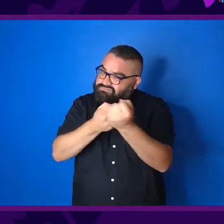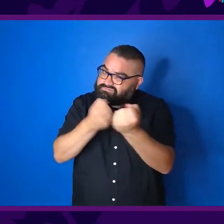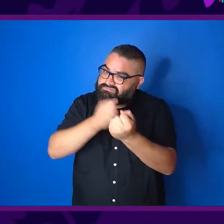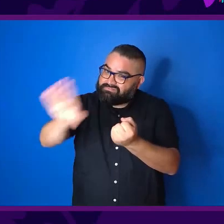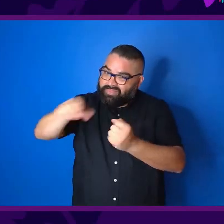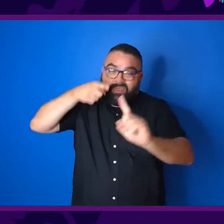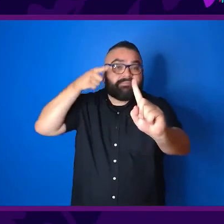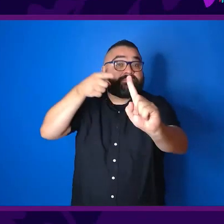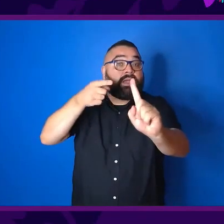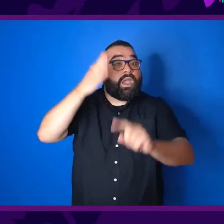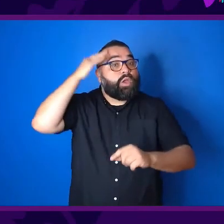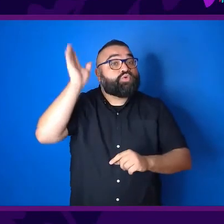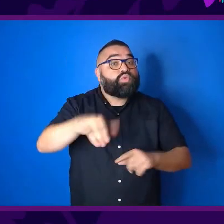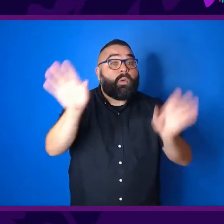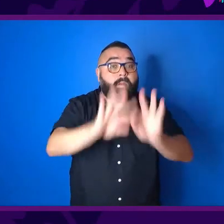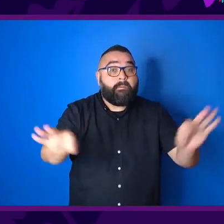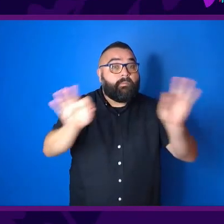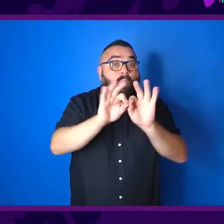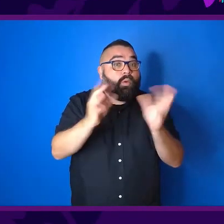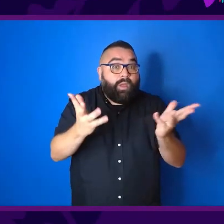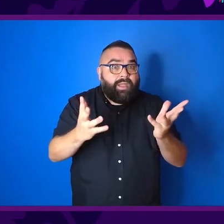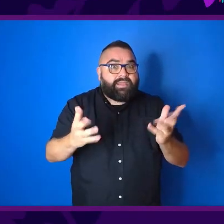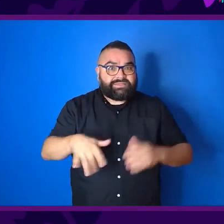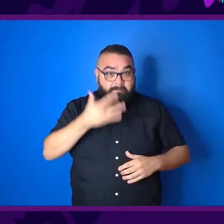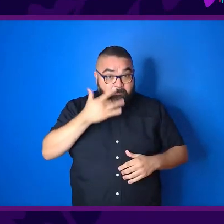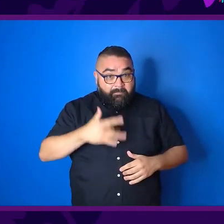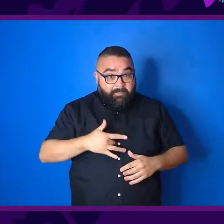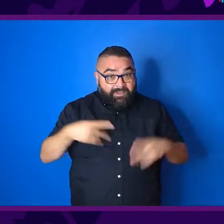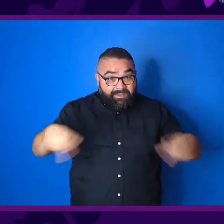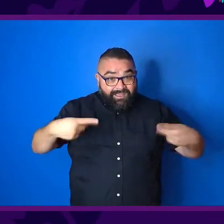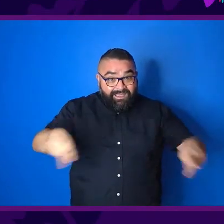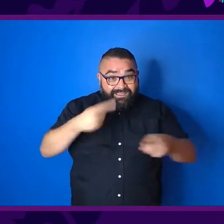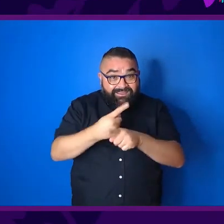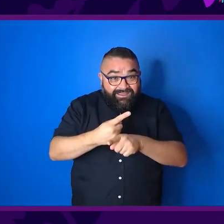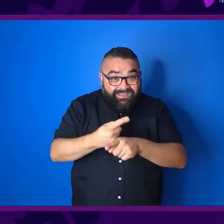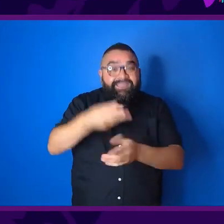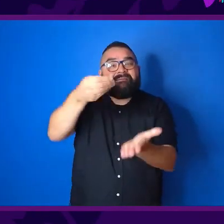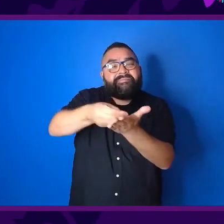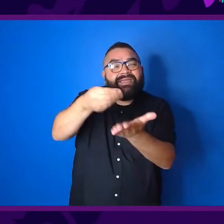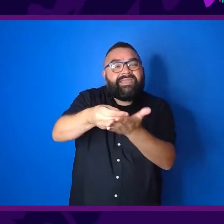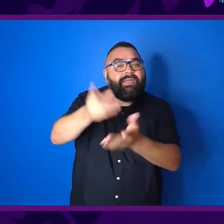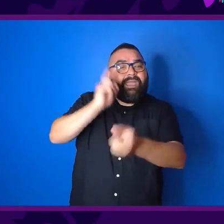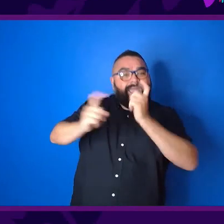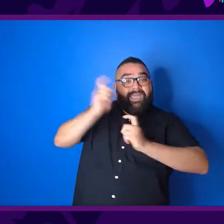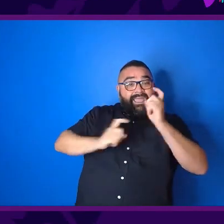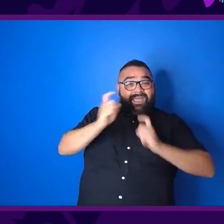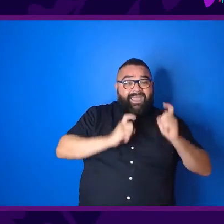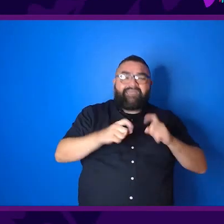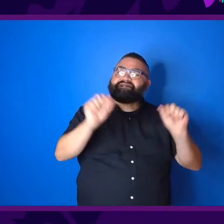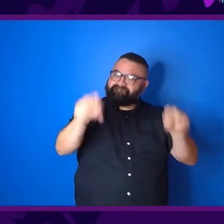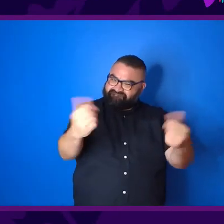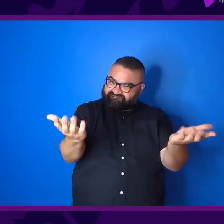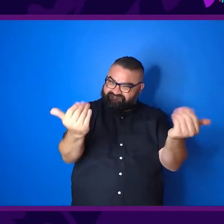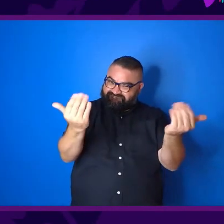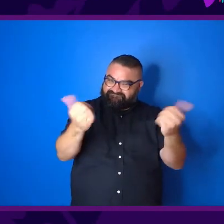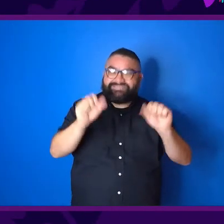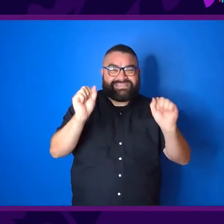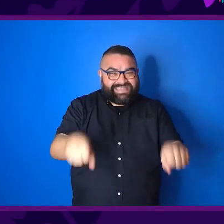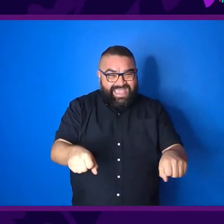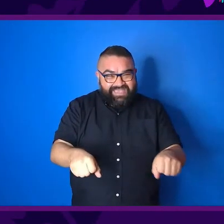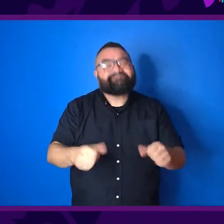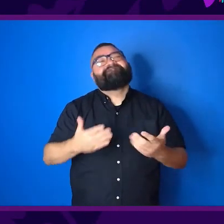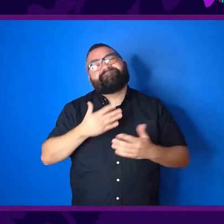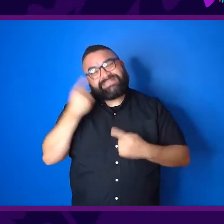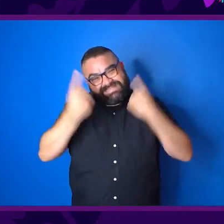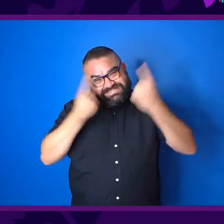party and we are accepting birthday gifts. If you want and you can, please consider donating to the Dolores Huerta Foundation so that we can